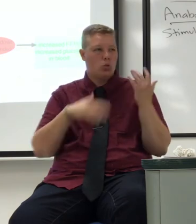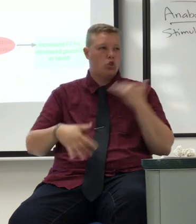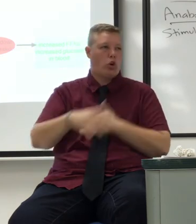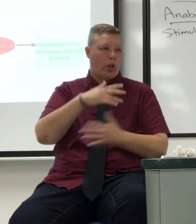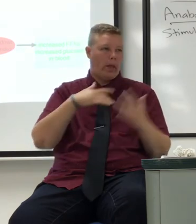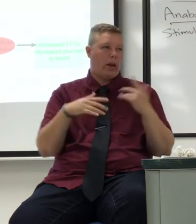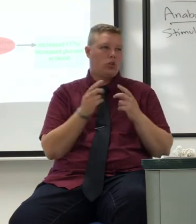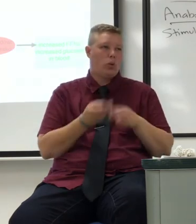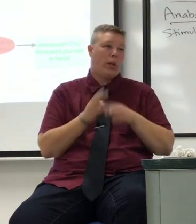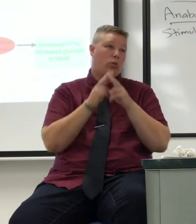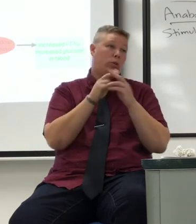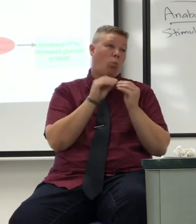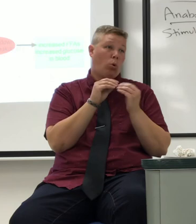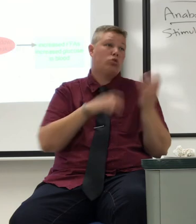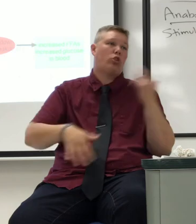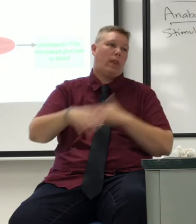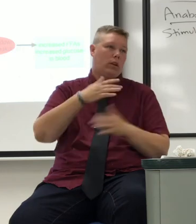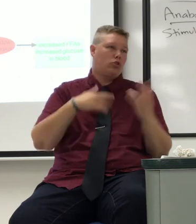bloodstream and your muscles can burn.